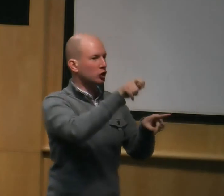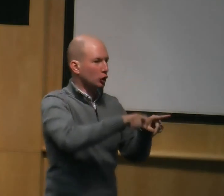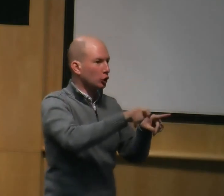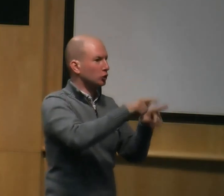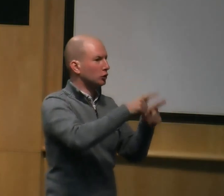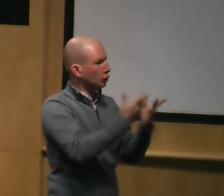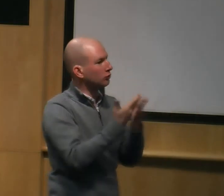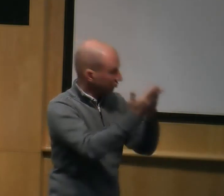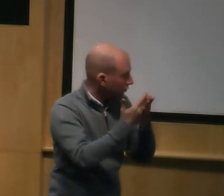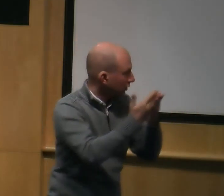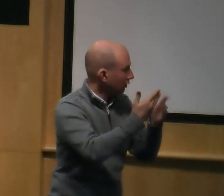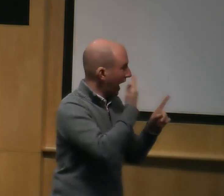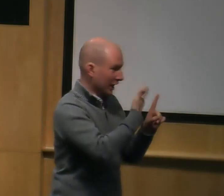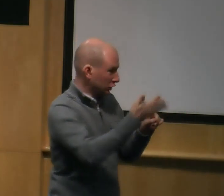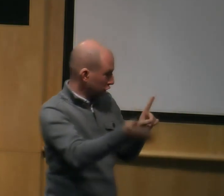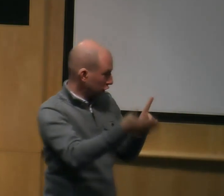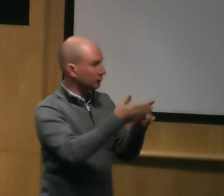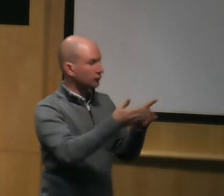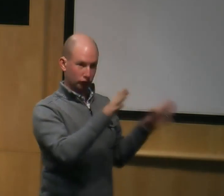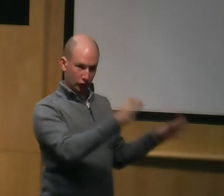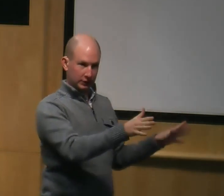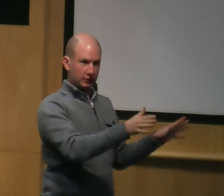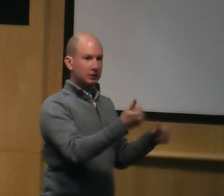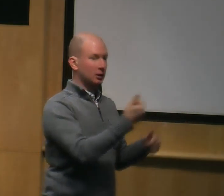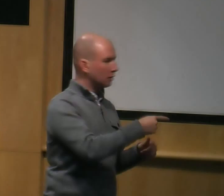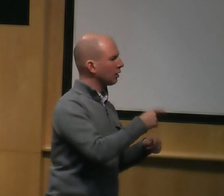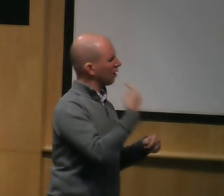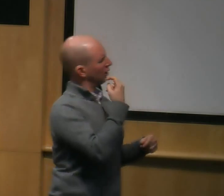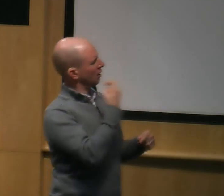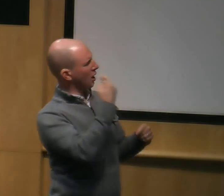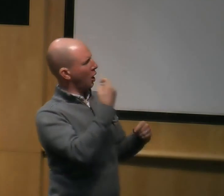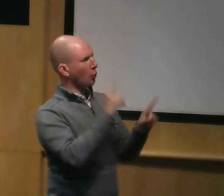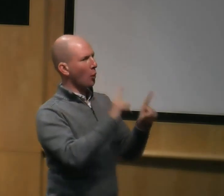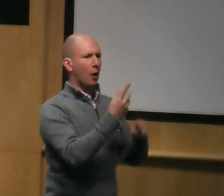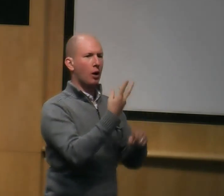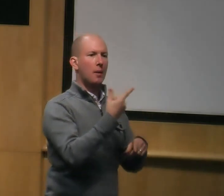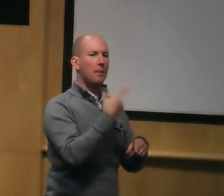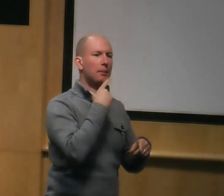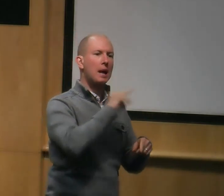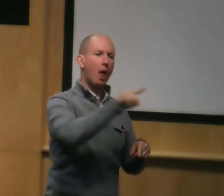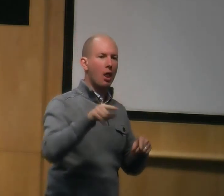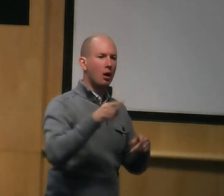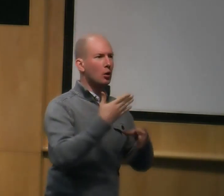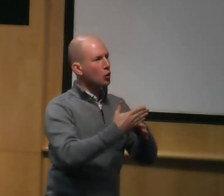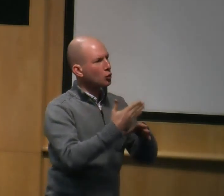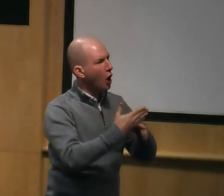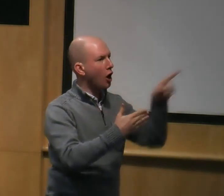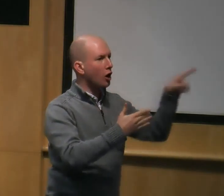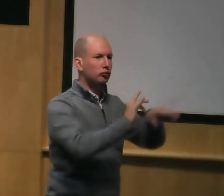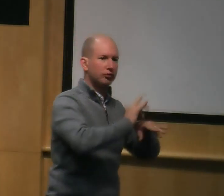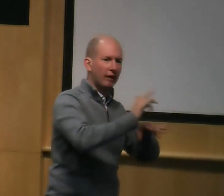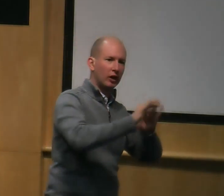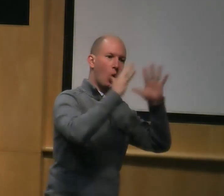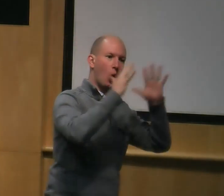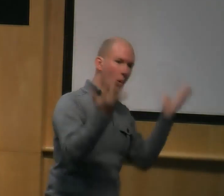the younger generation, and you were talking about the student union doesn't have an age limit on. I don't know, what about people in